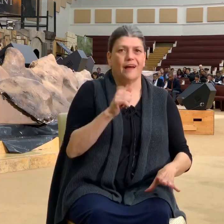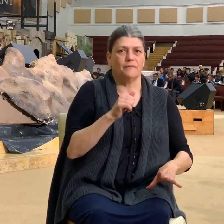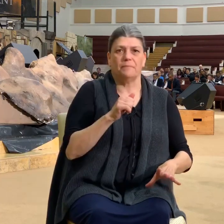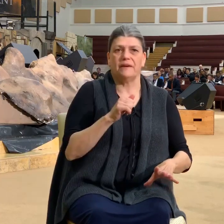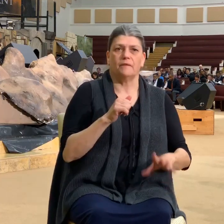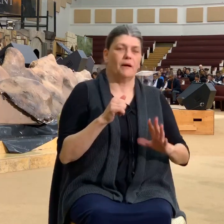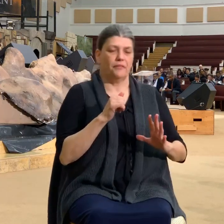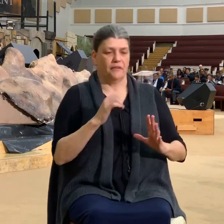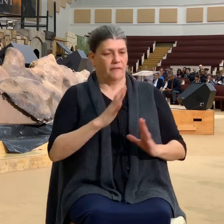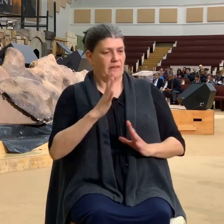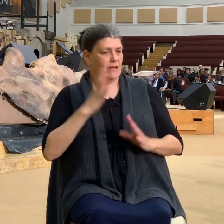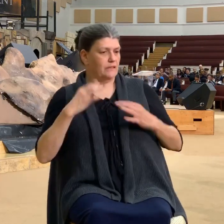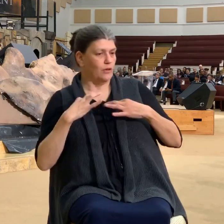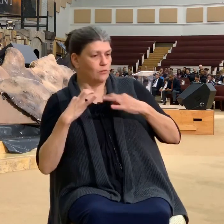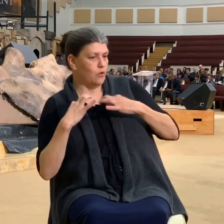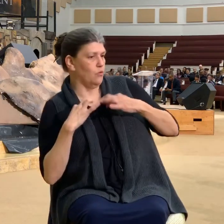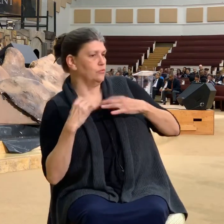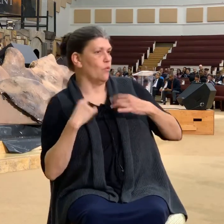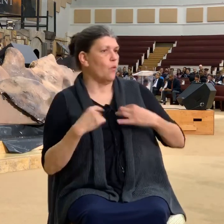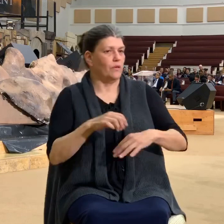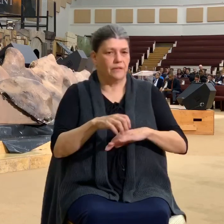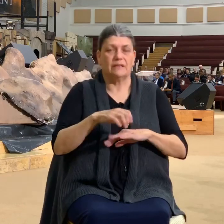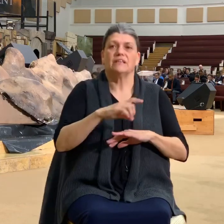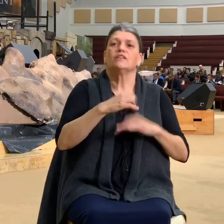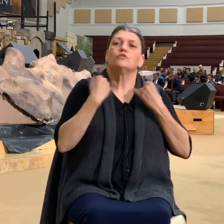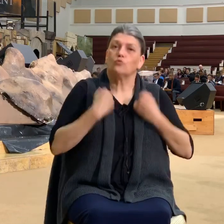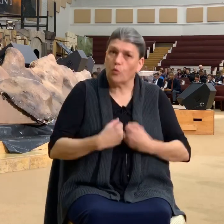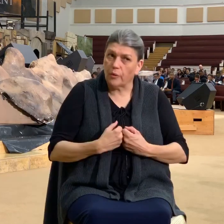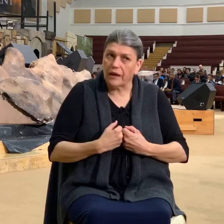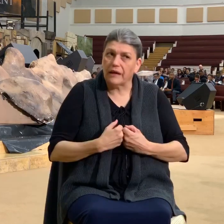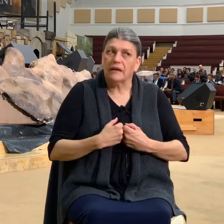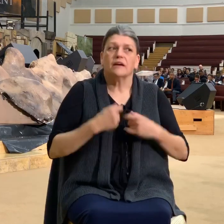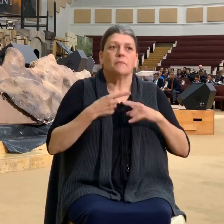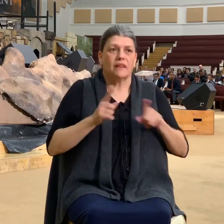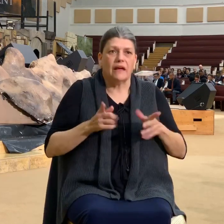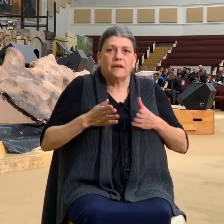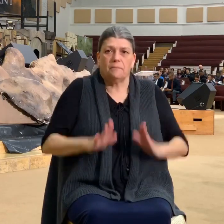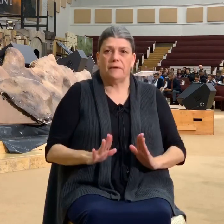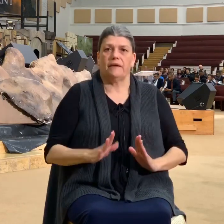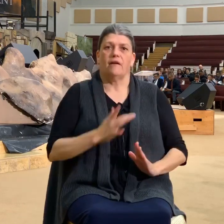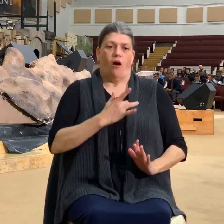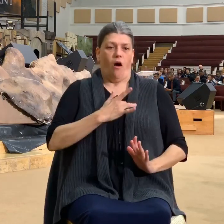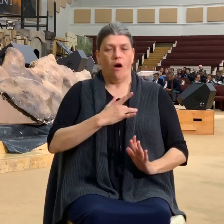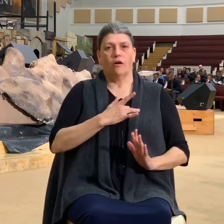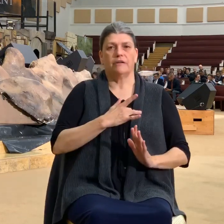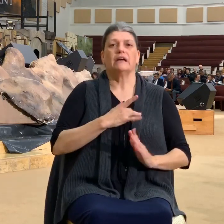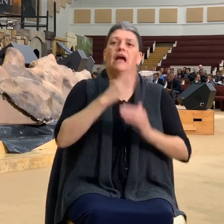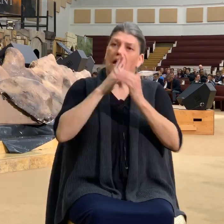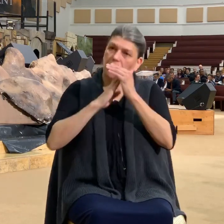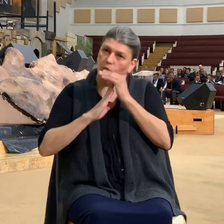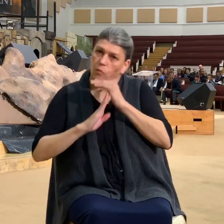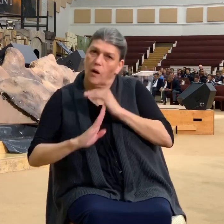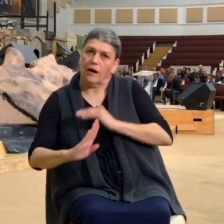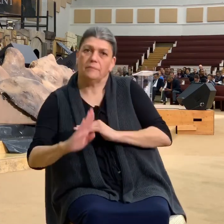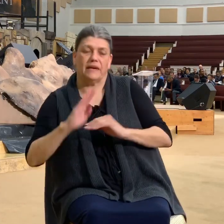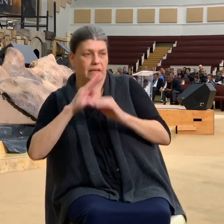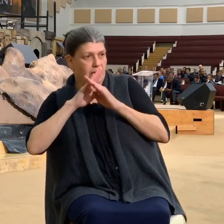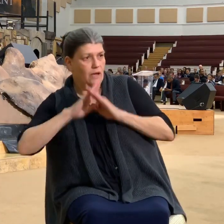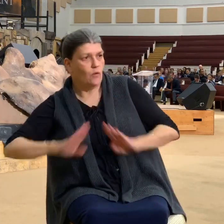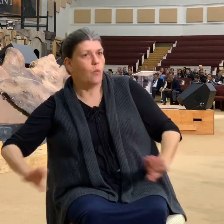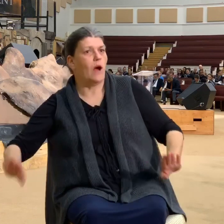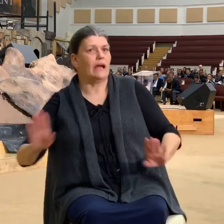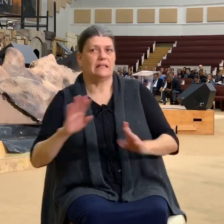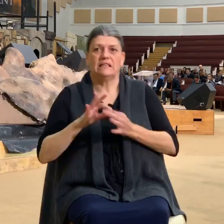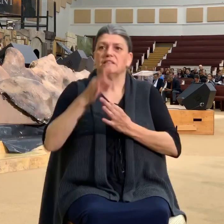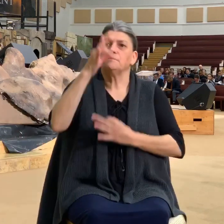it be the hidden man of the heart, and even the ornament of a meek and quiet spirit. So when it comes